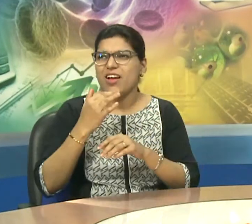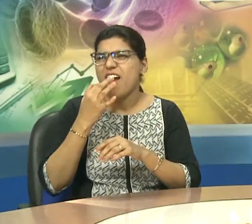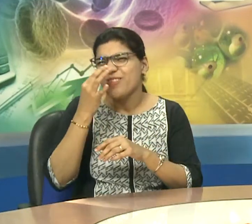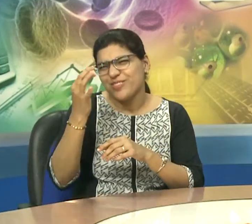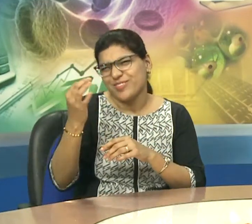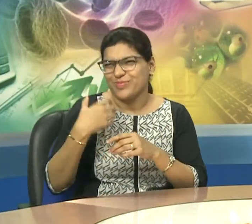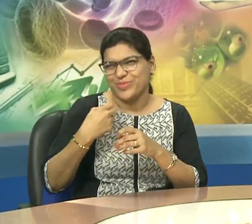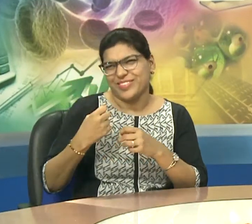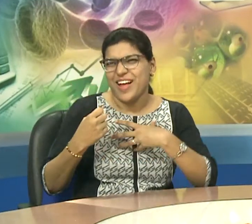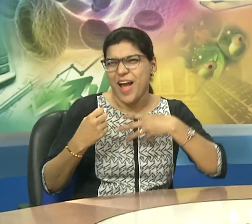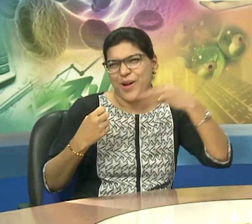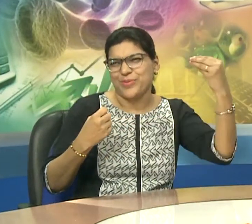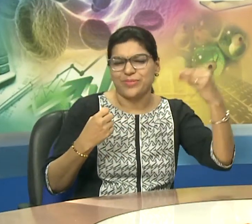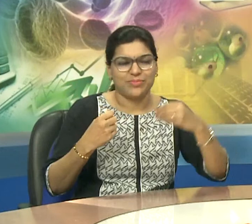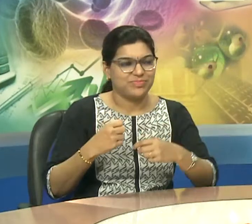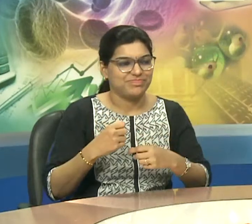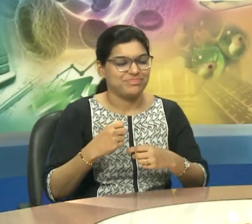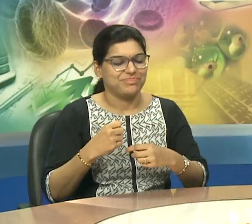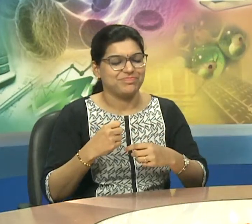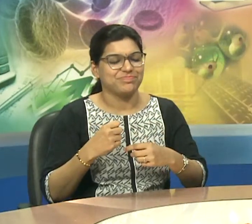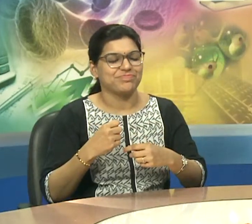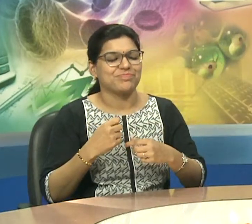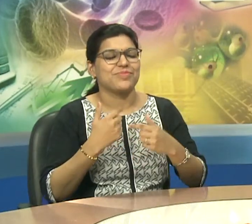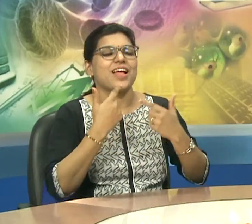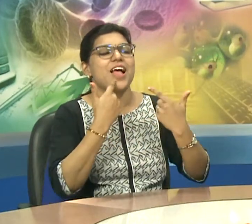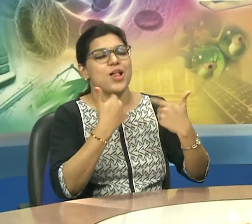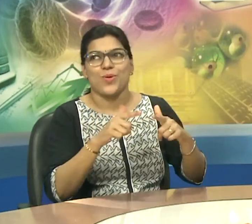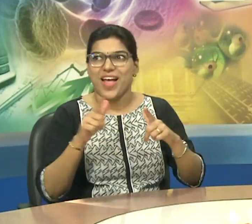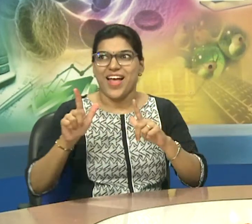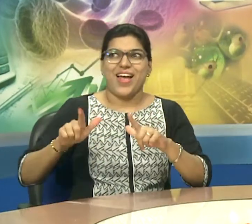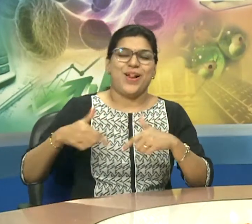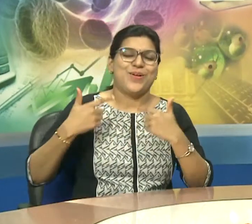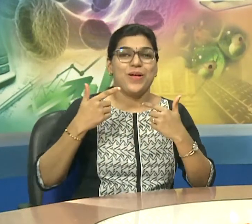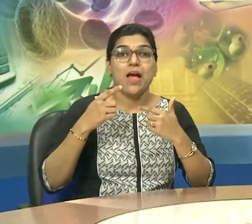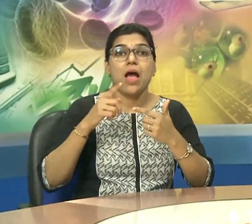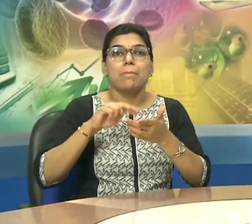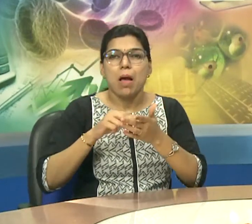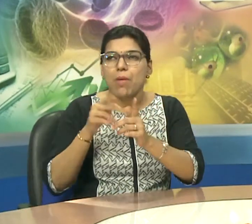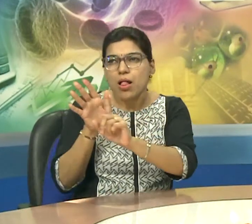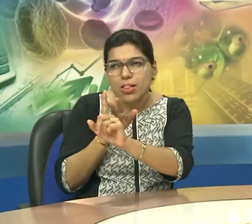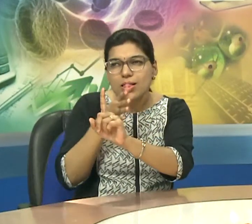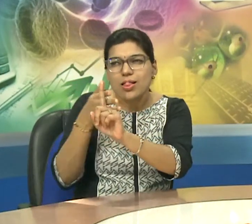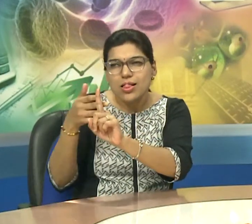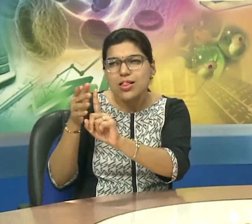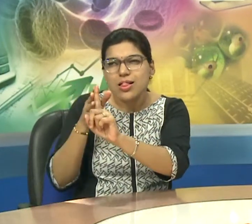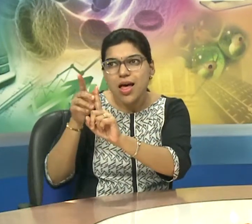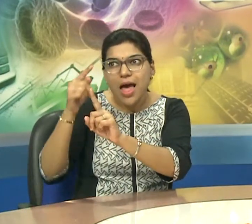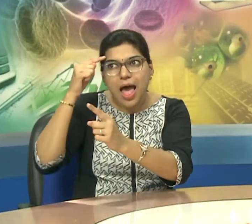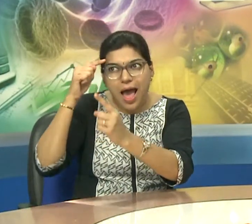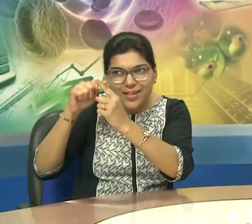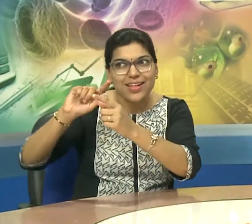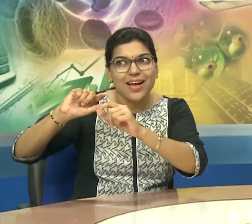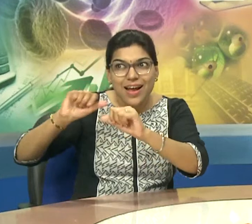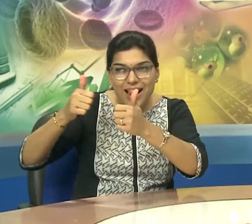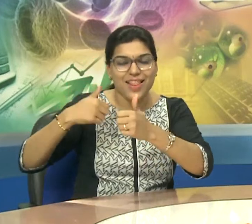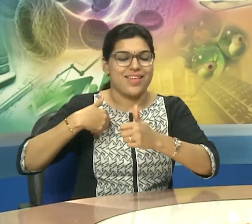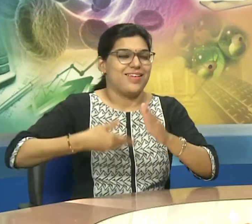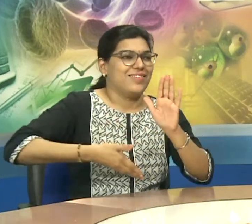things and then I would request them to allow me to go to the picnic. So that this